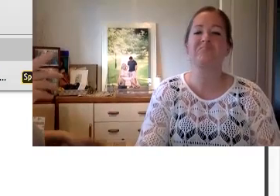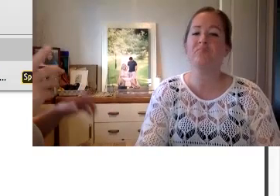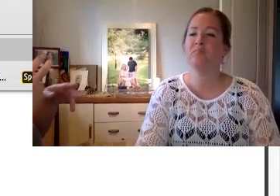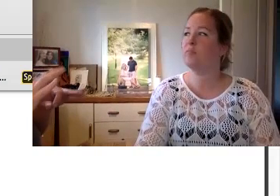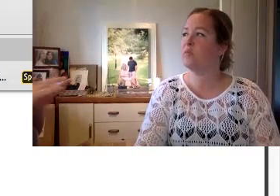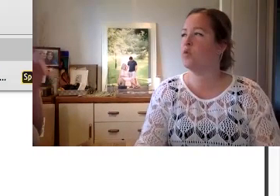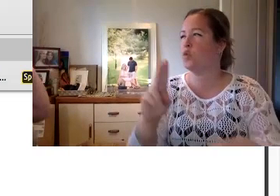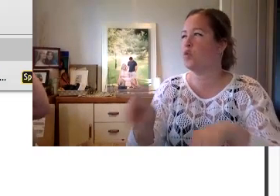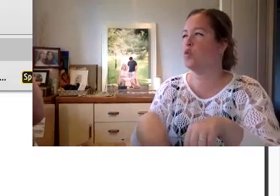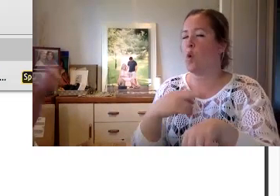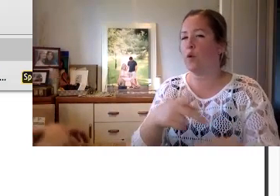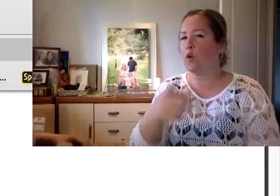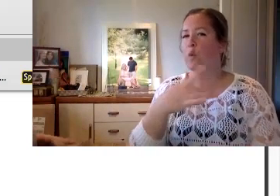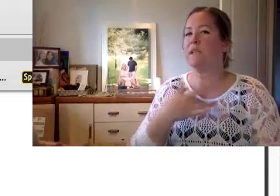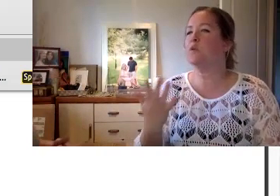Hello.